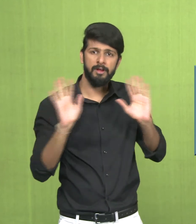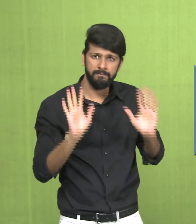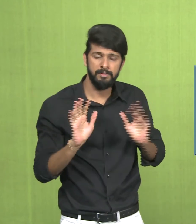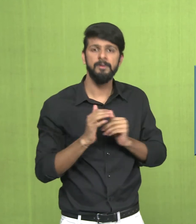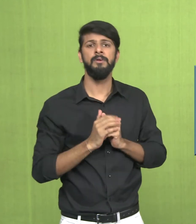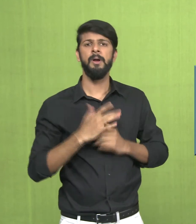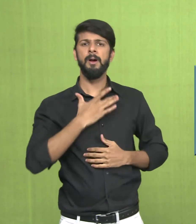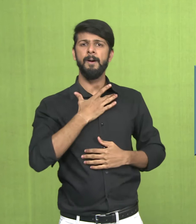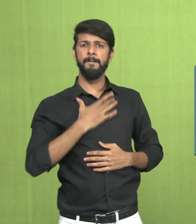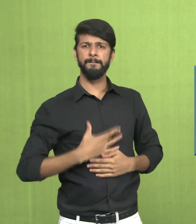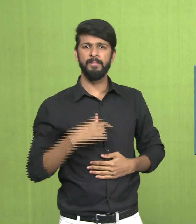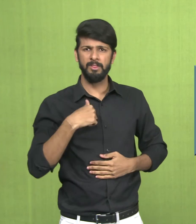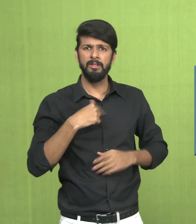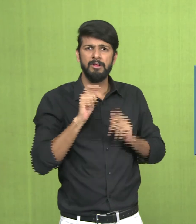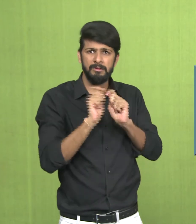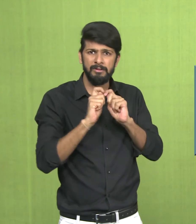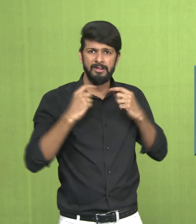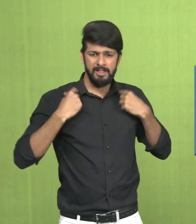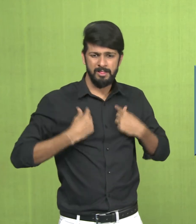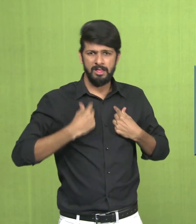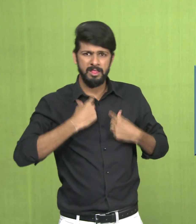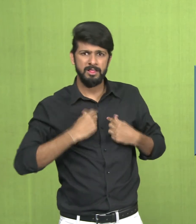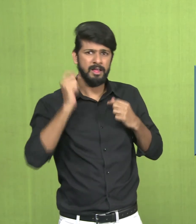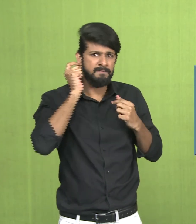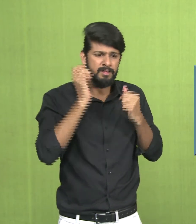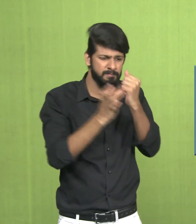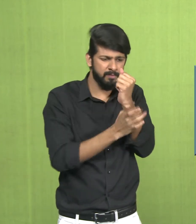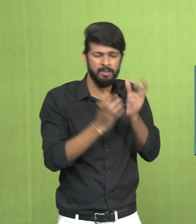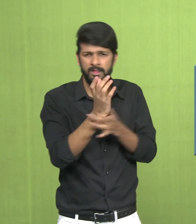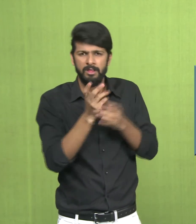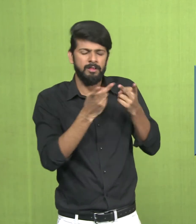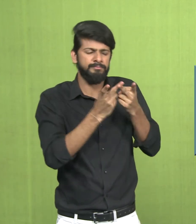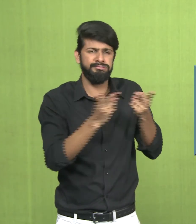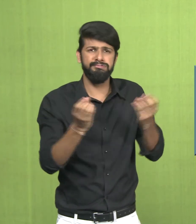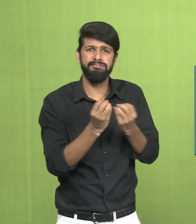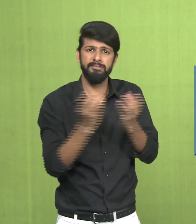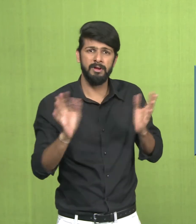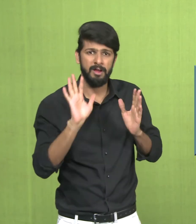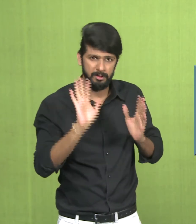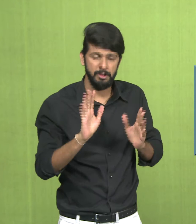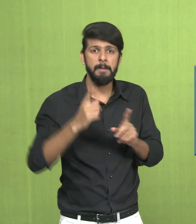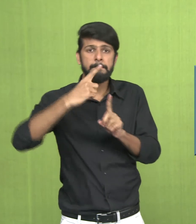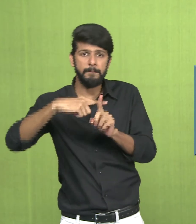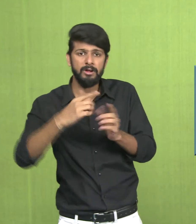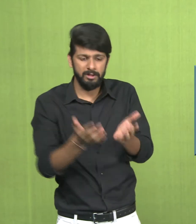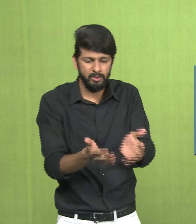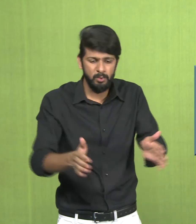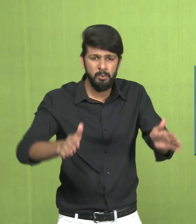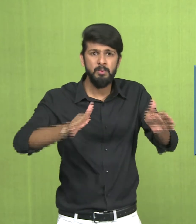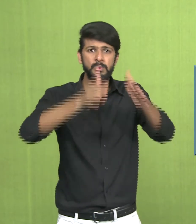Seals would often have animal motifs. There was jewelry which was found and a lot of